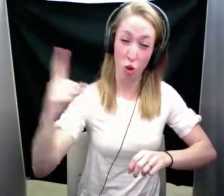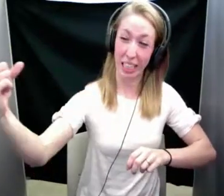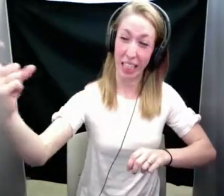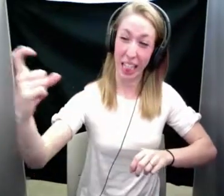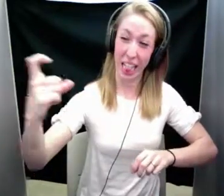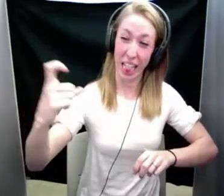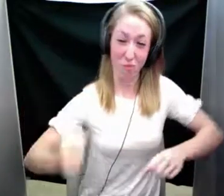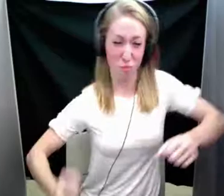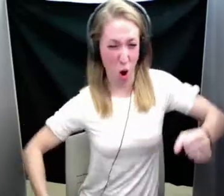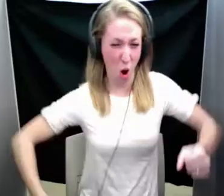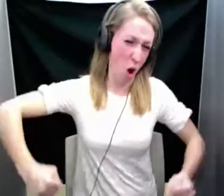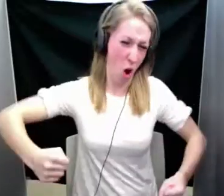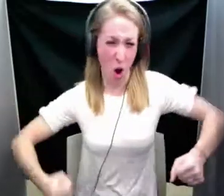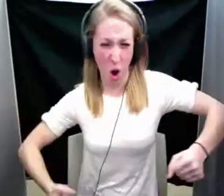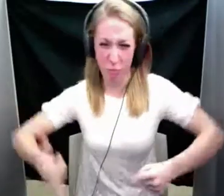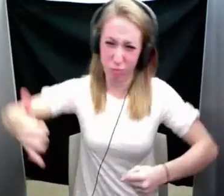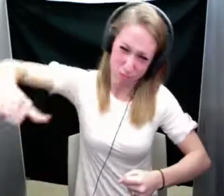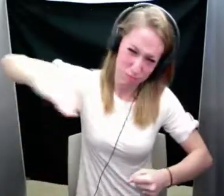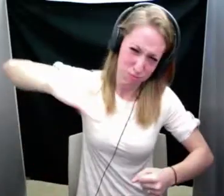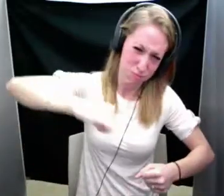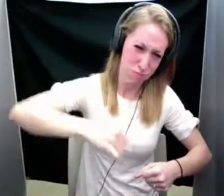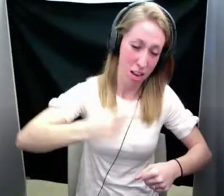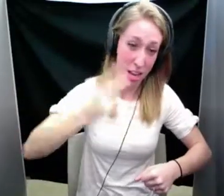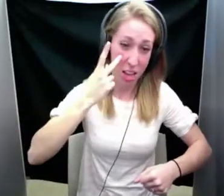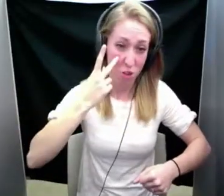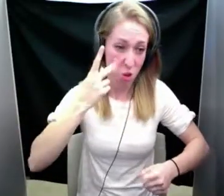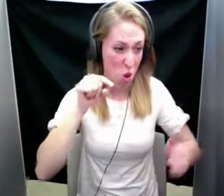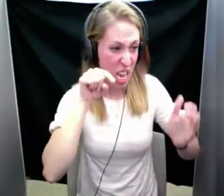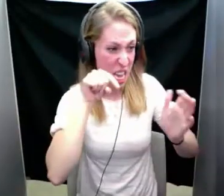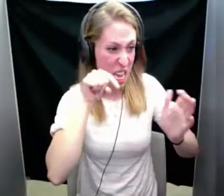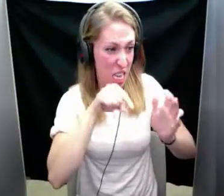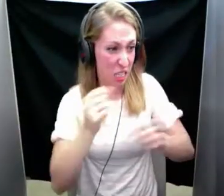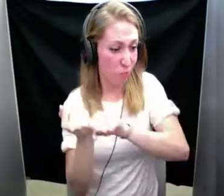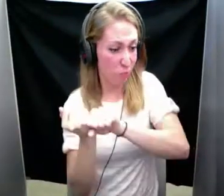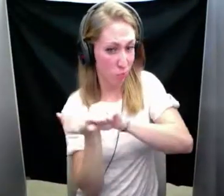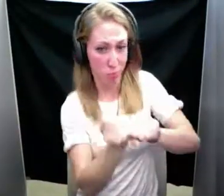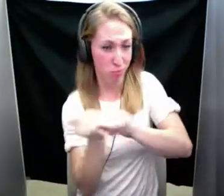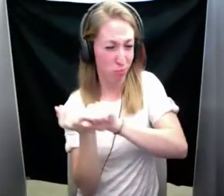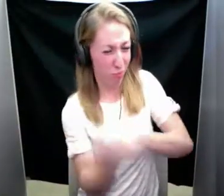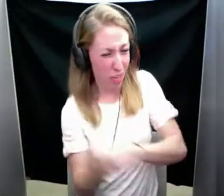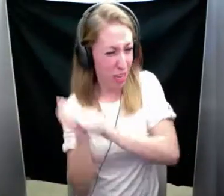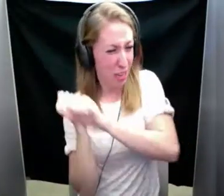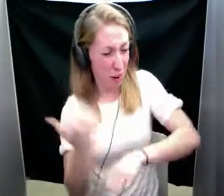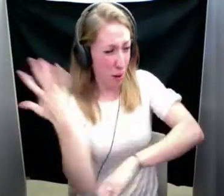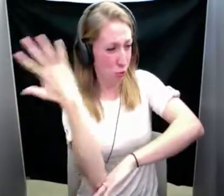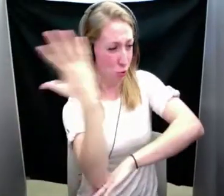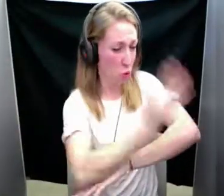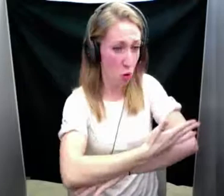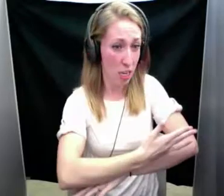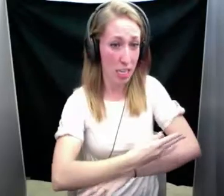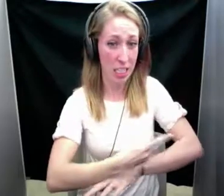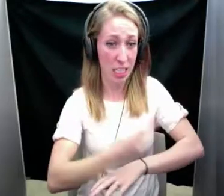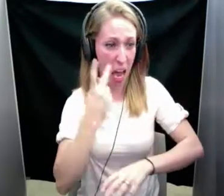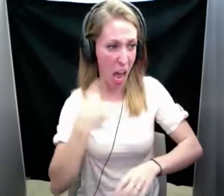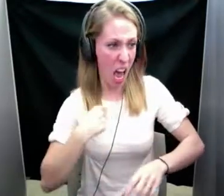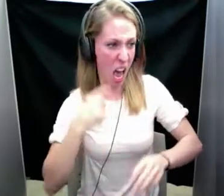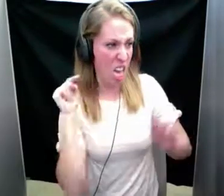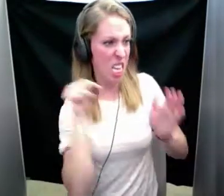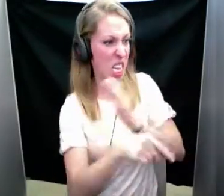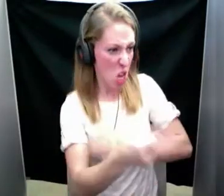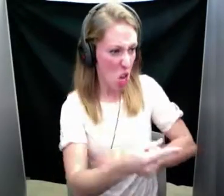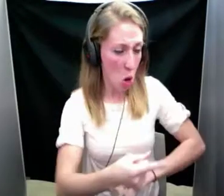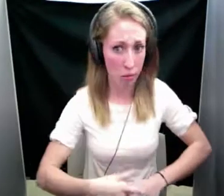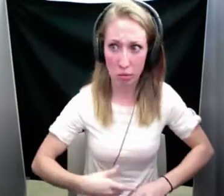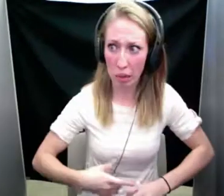troll screaming and roaring, "If you're cutting down my trees, I'm going to kill you and eat you up!" And he just flung his axe aside, ran on me, he was